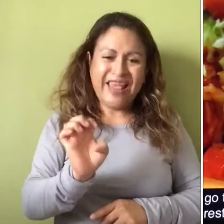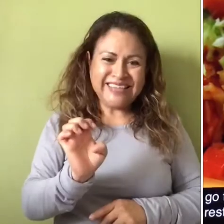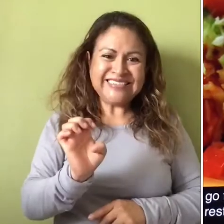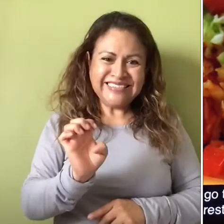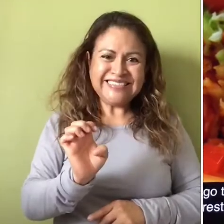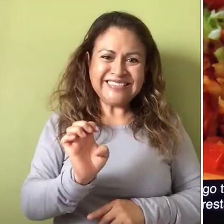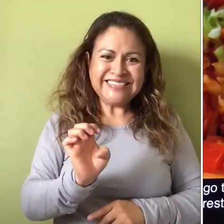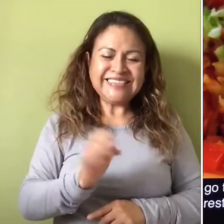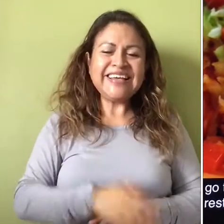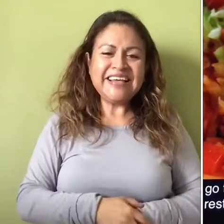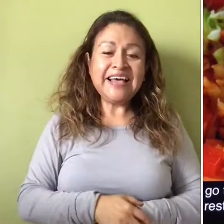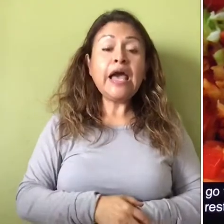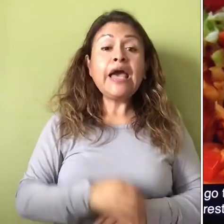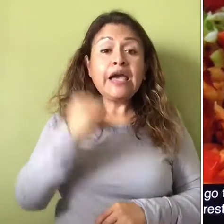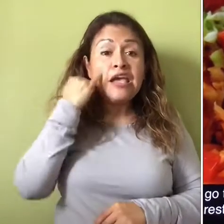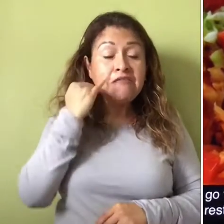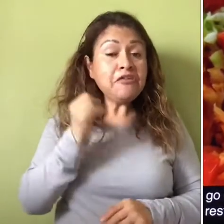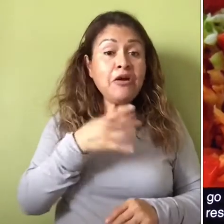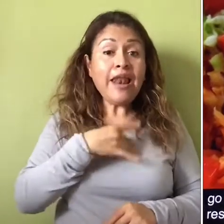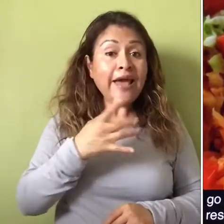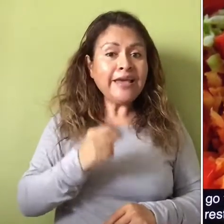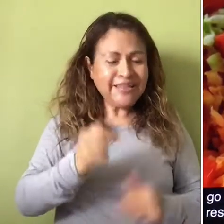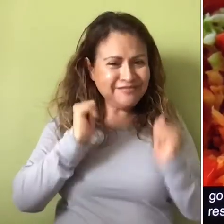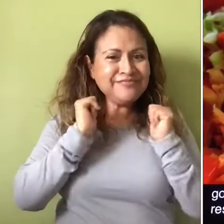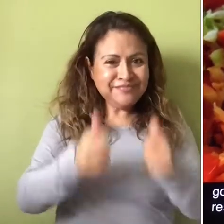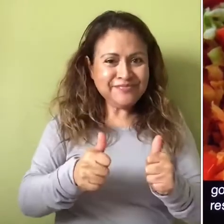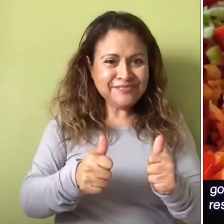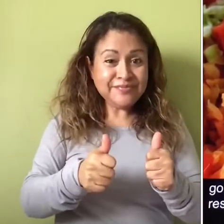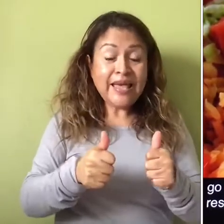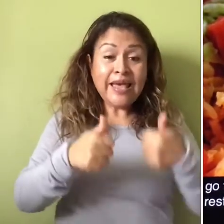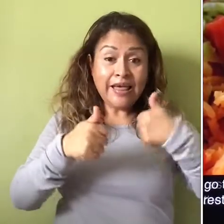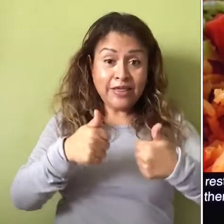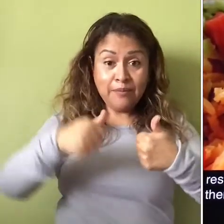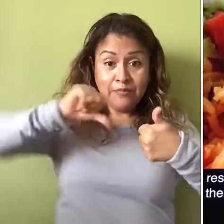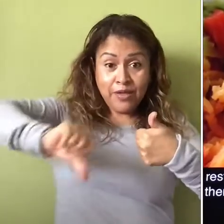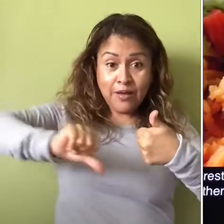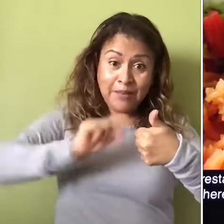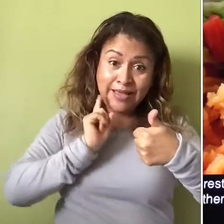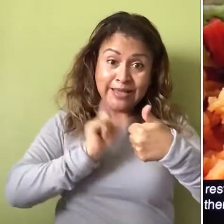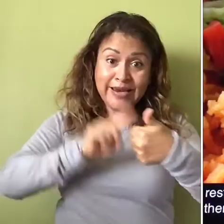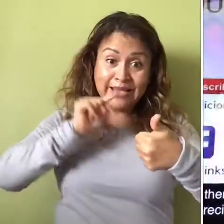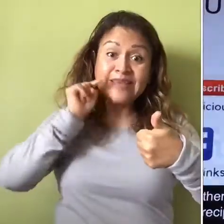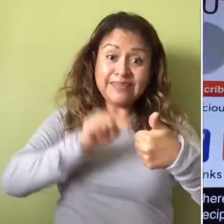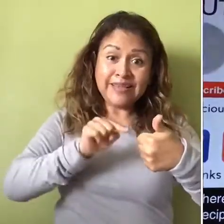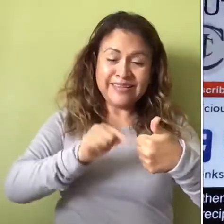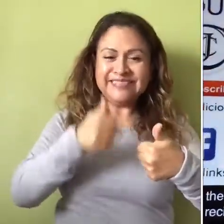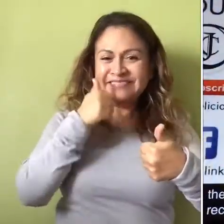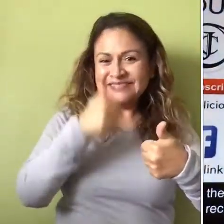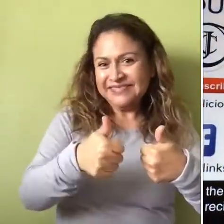recipe a try. If you do, let me know how you like it in the comments down below. And if you like this video, be sure to give it a thumbs up. I would greatly